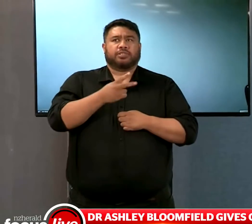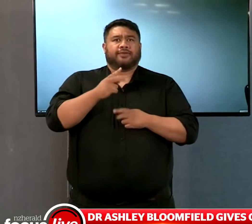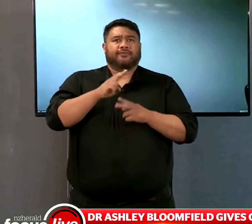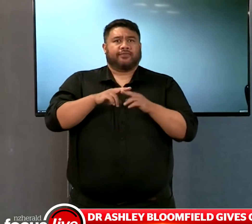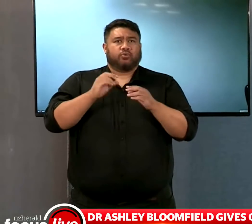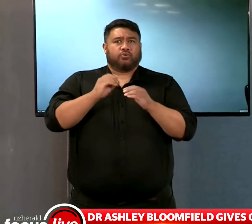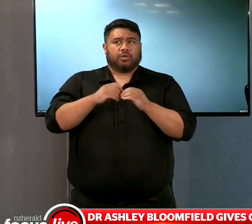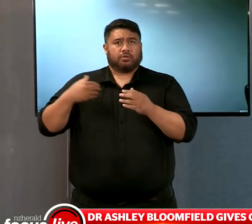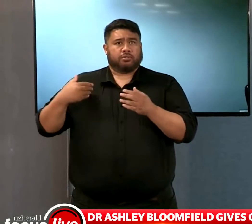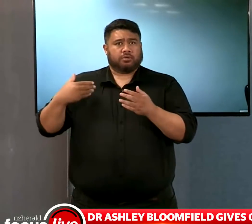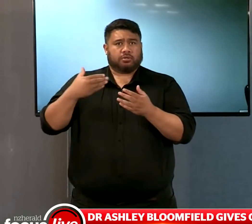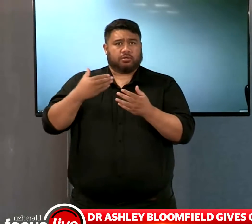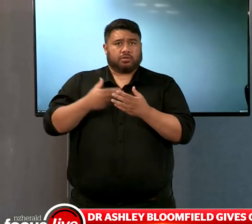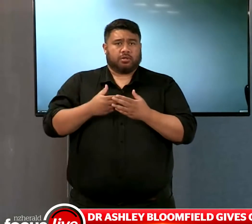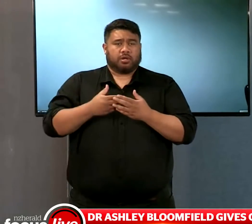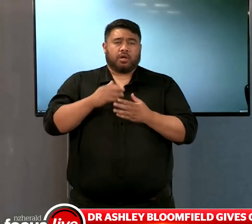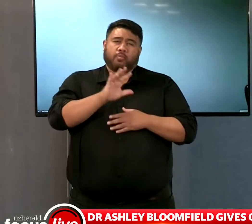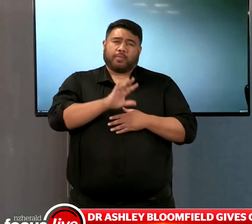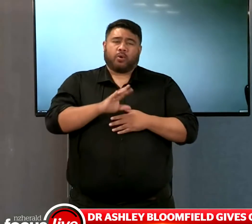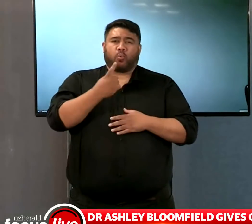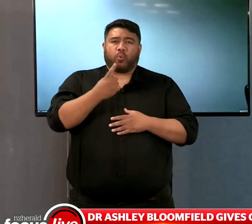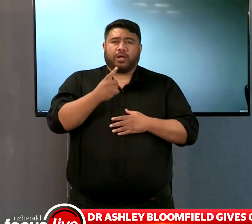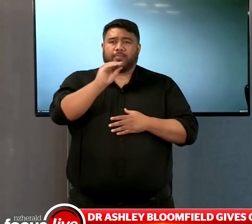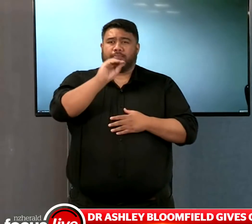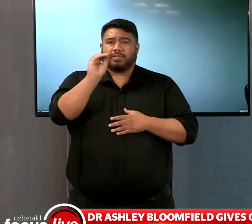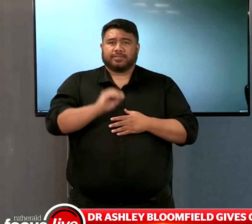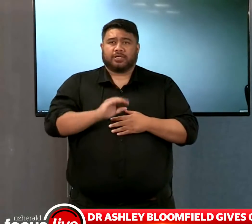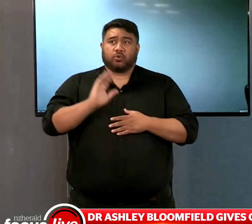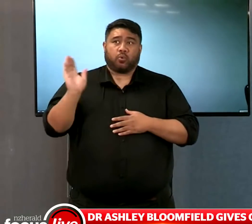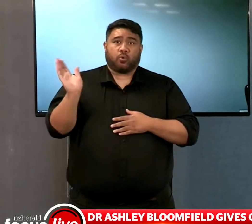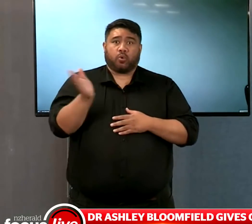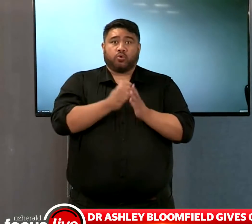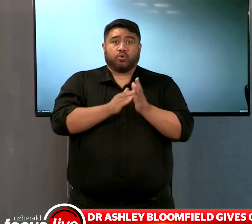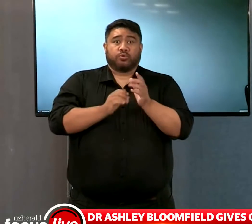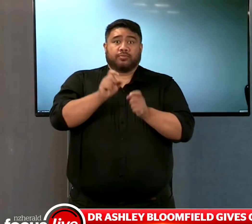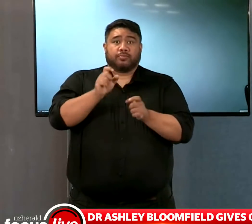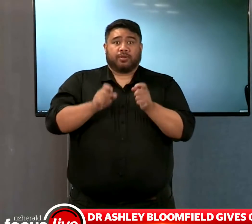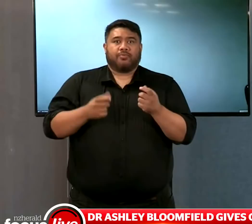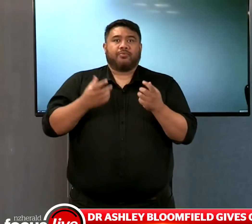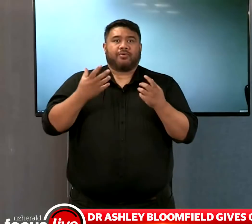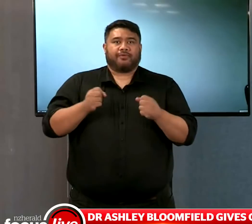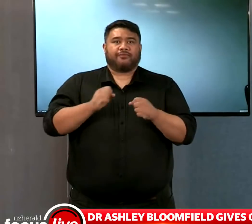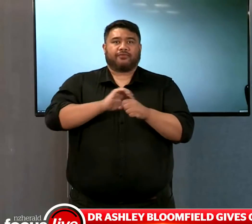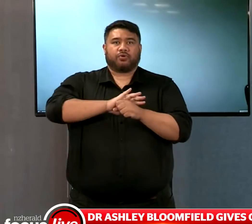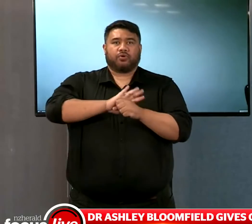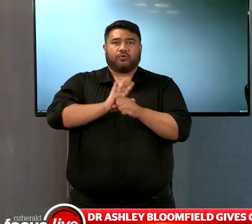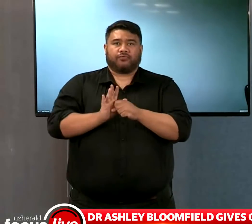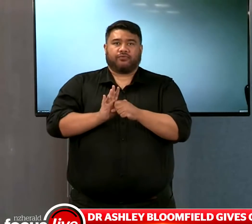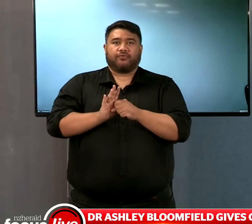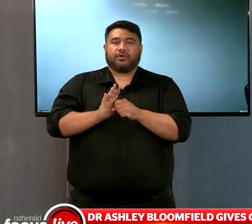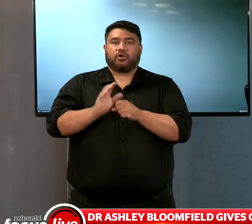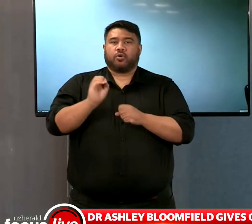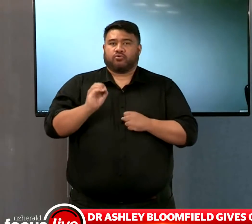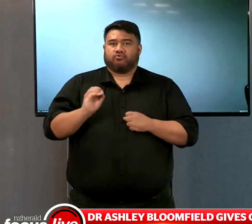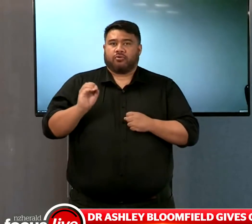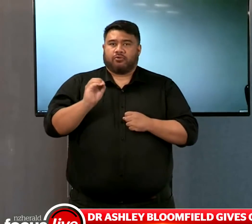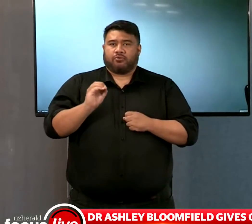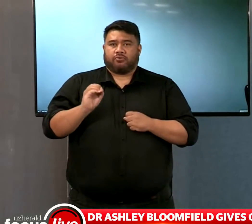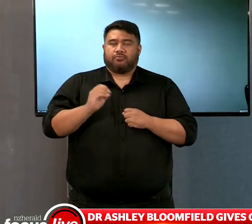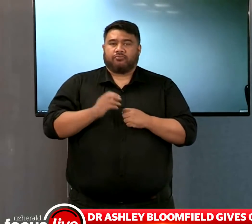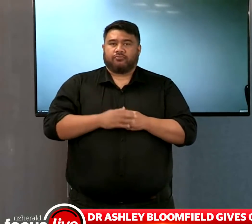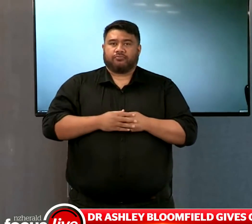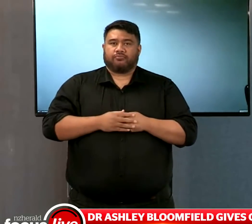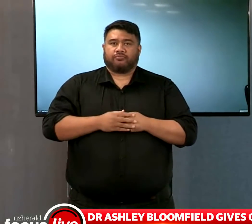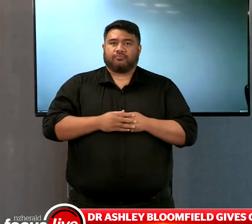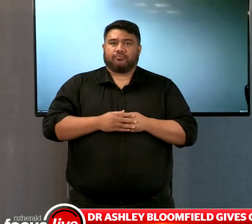February, about just over 1% of the New Zealand population were active COVID cases. We're continuing to see a large